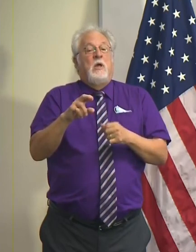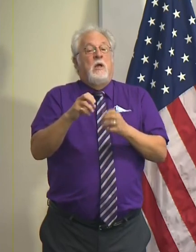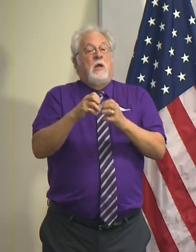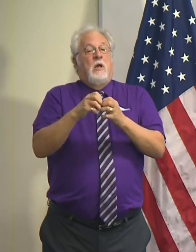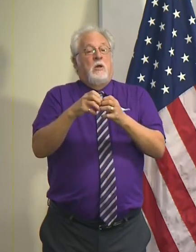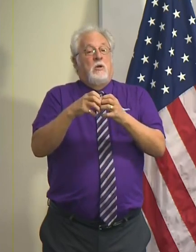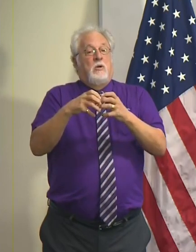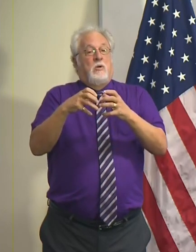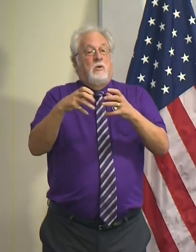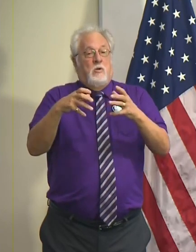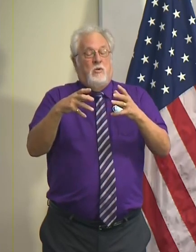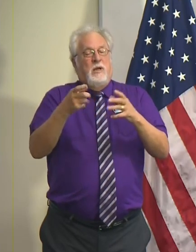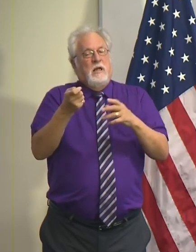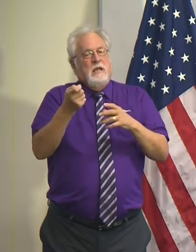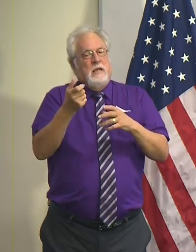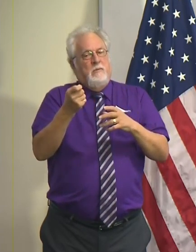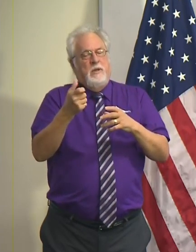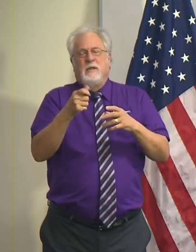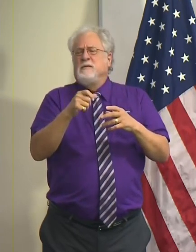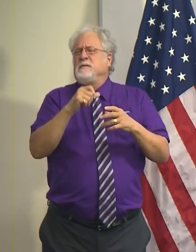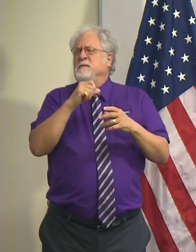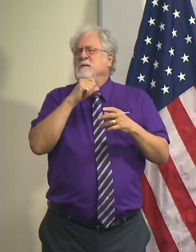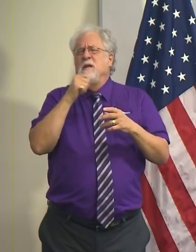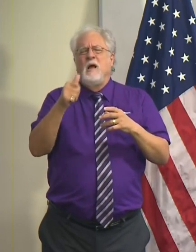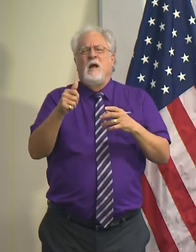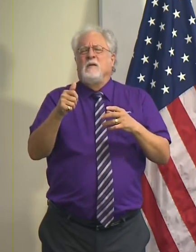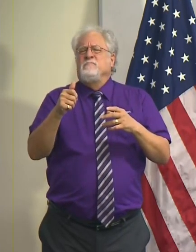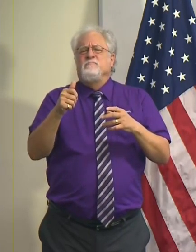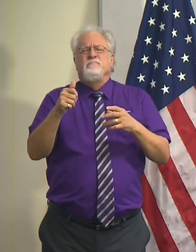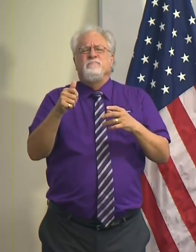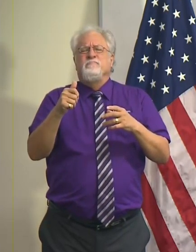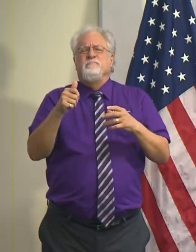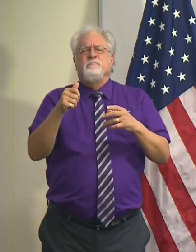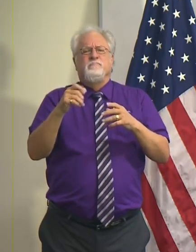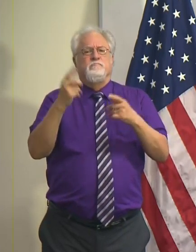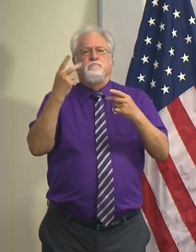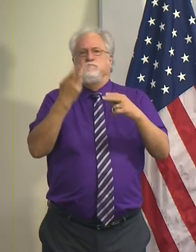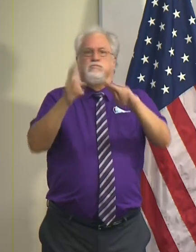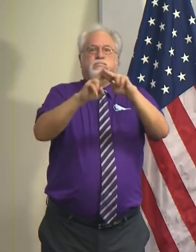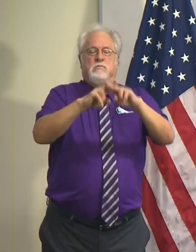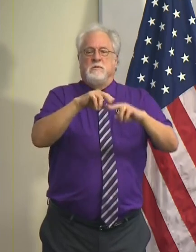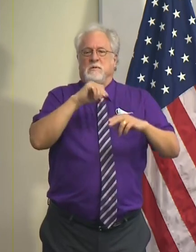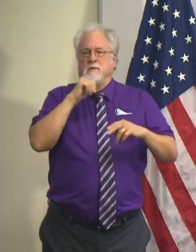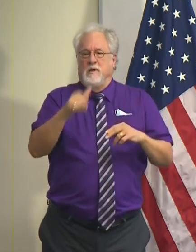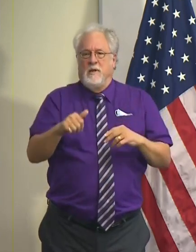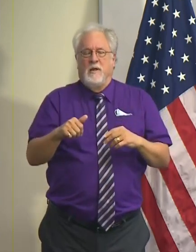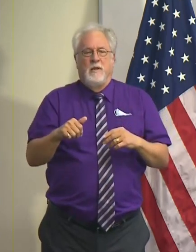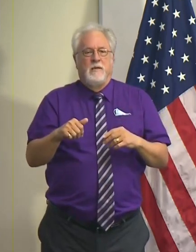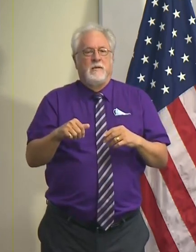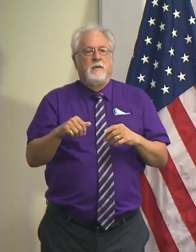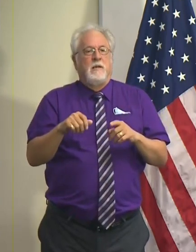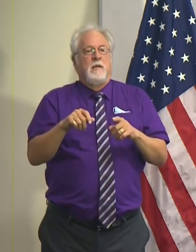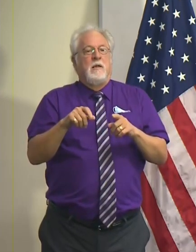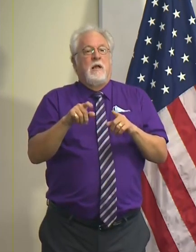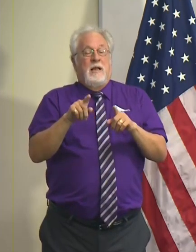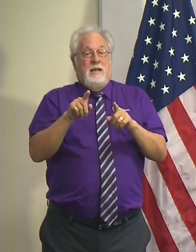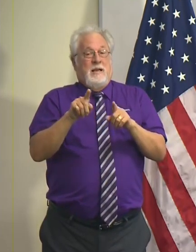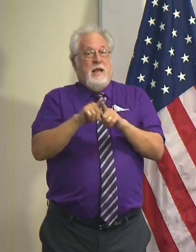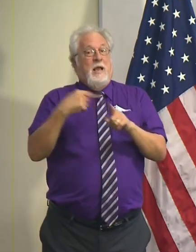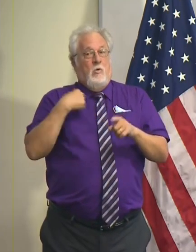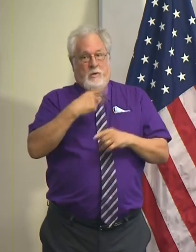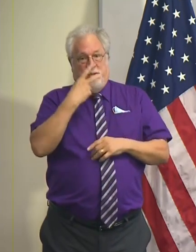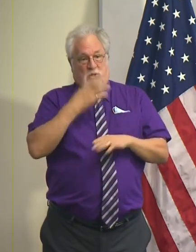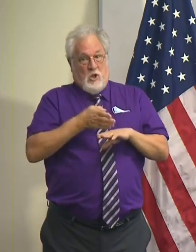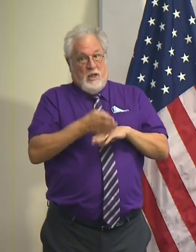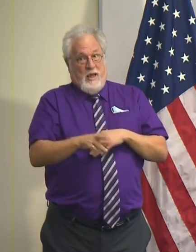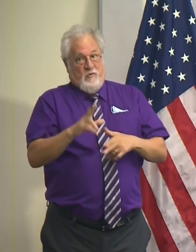growing slightly, not in the tremendous numbers that we were seeing right after